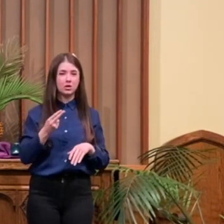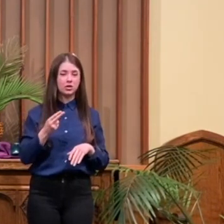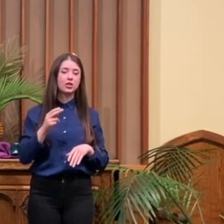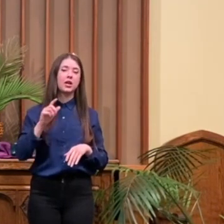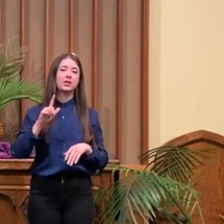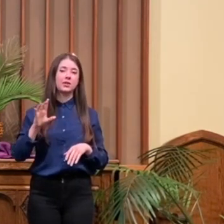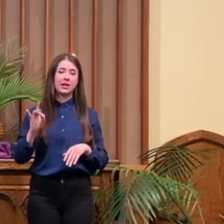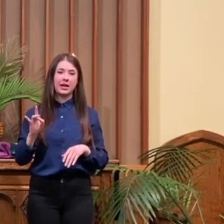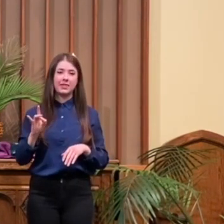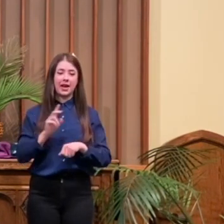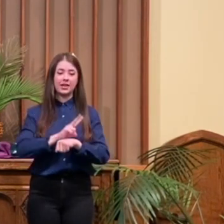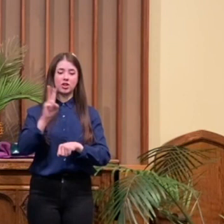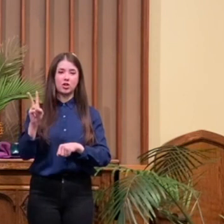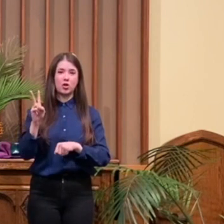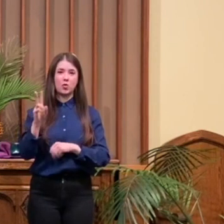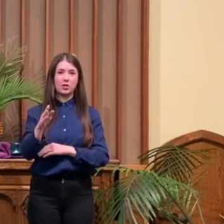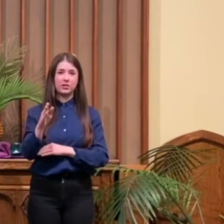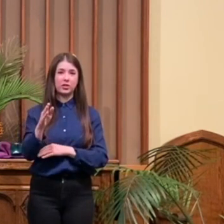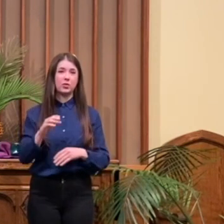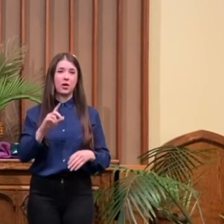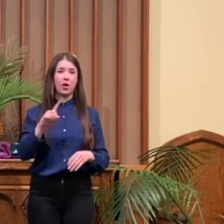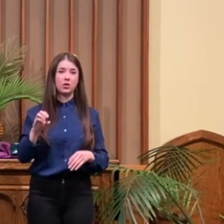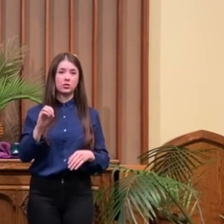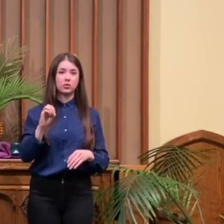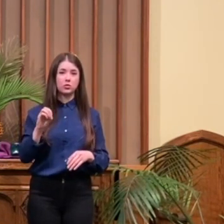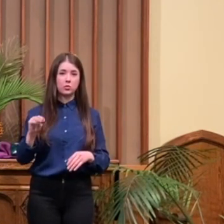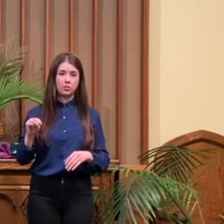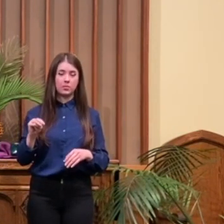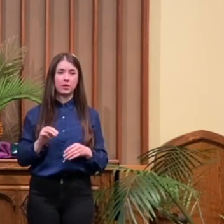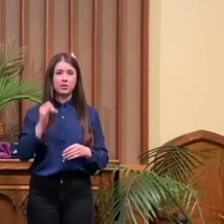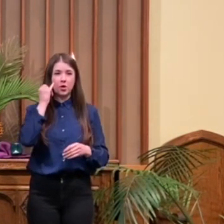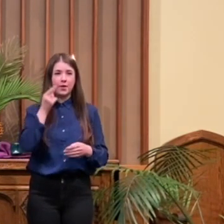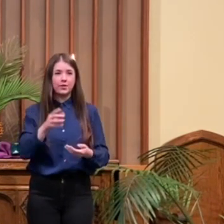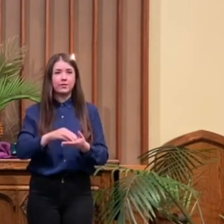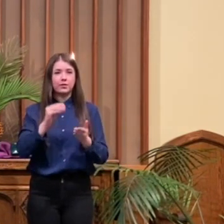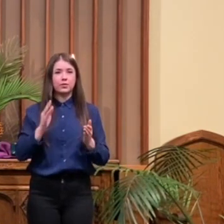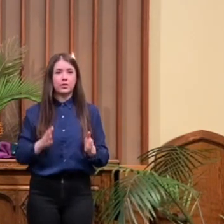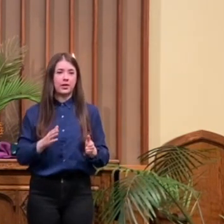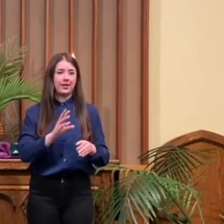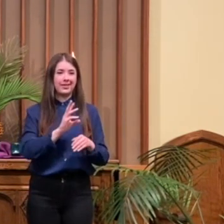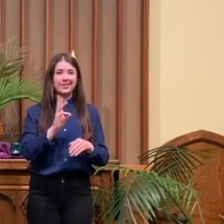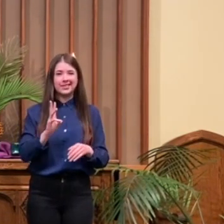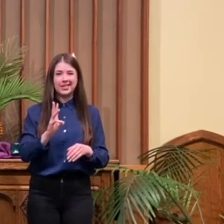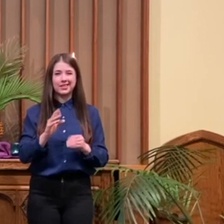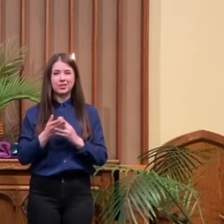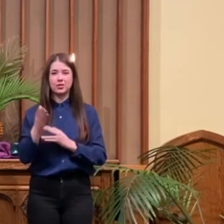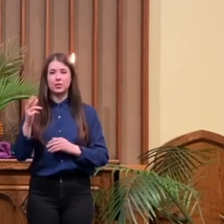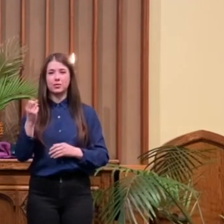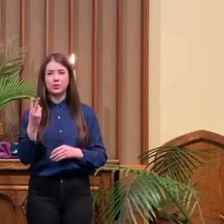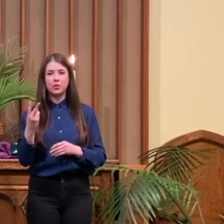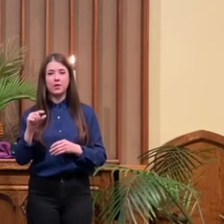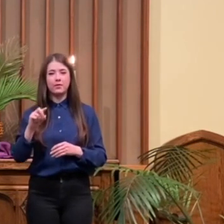p.m. on Zoom. So if you have a student in 6th through 12th grade who'd like to get involved, please send me an